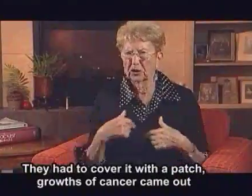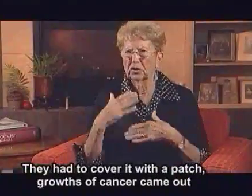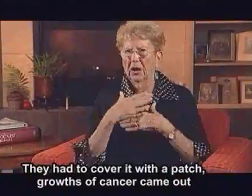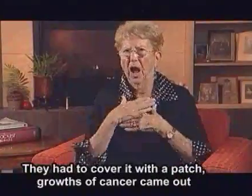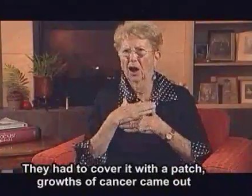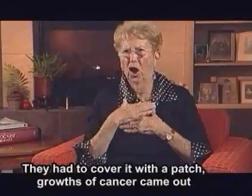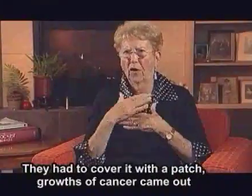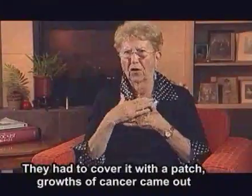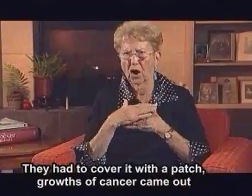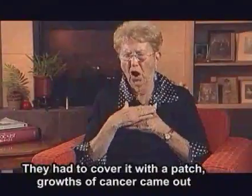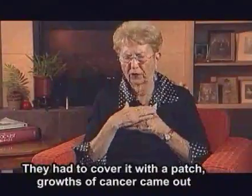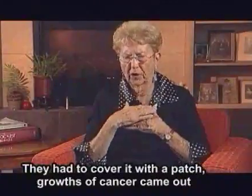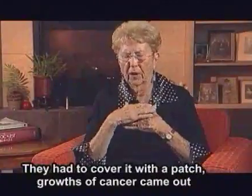They had to cover it with a patch.